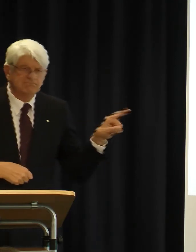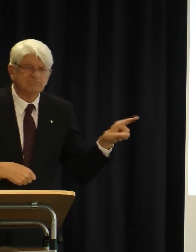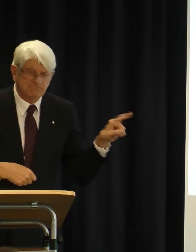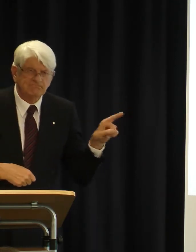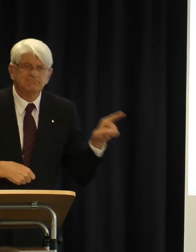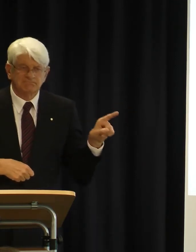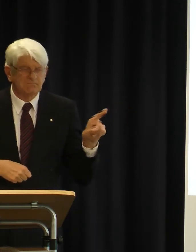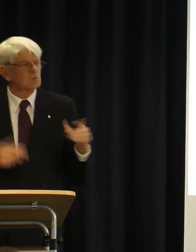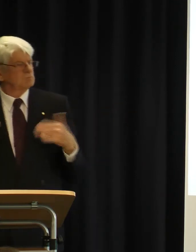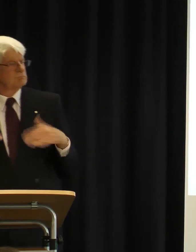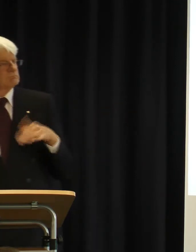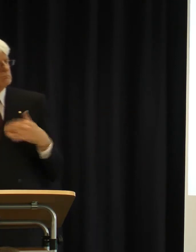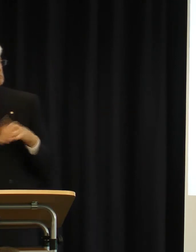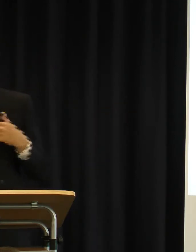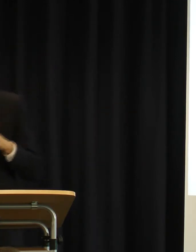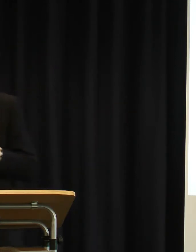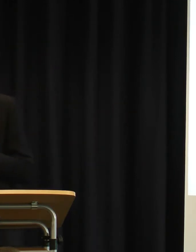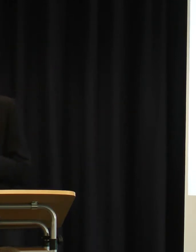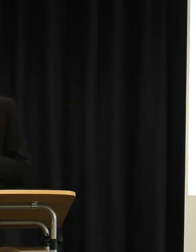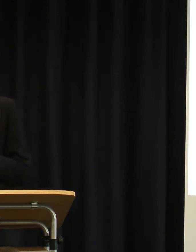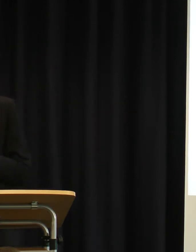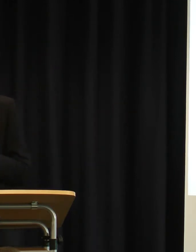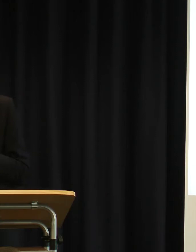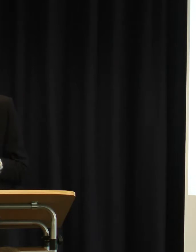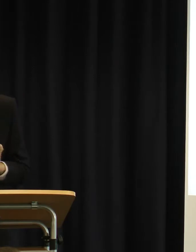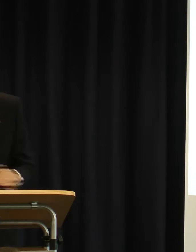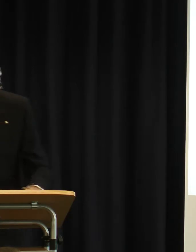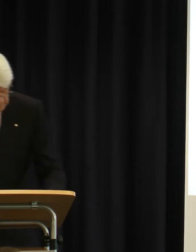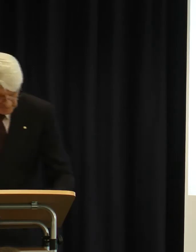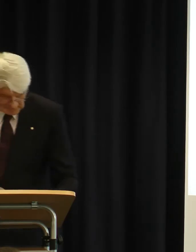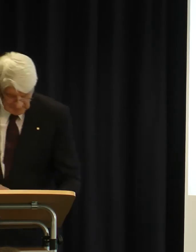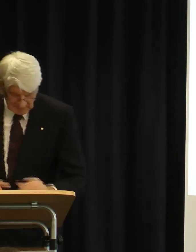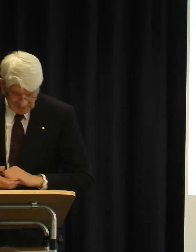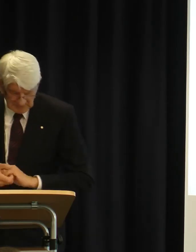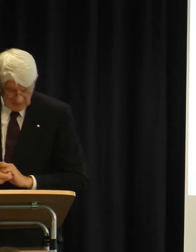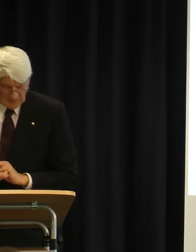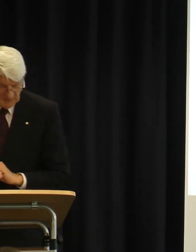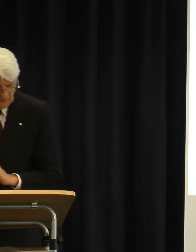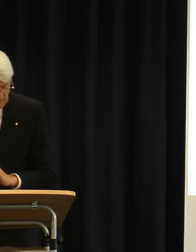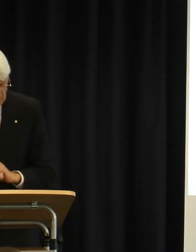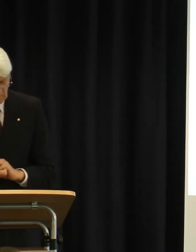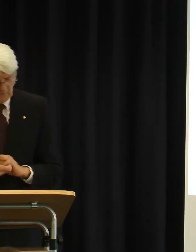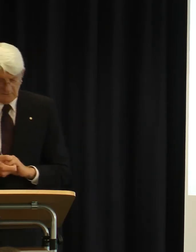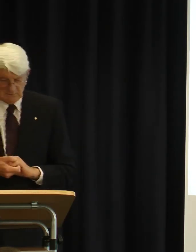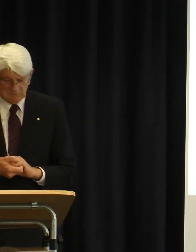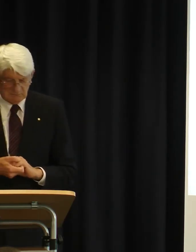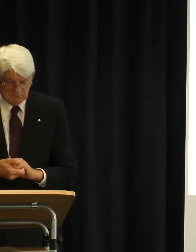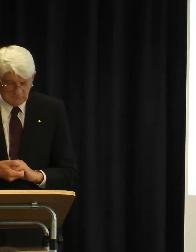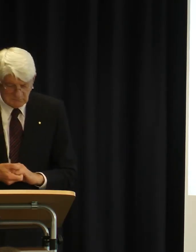The new president is a Russian, and he spoke very favourably and highly of John and the contribution that John made to